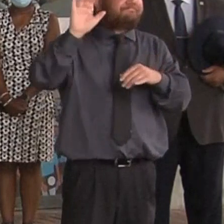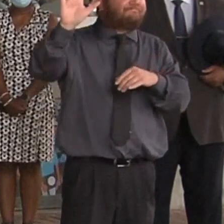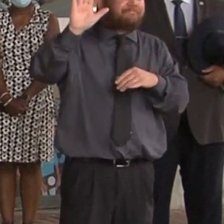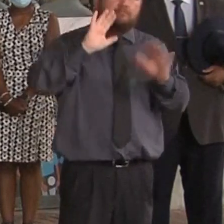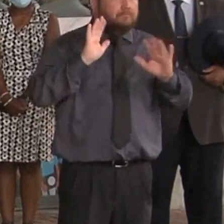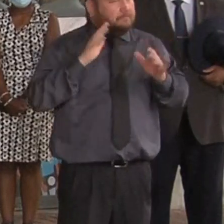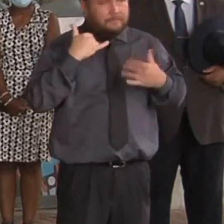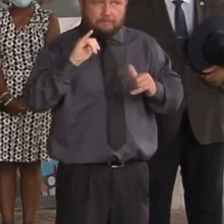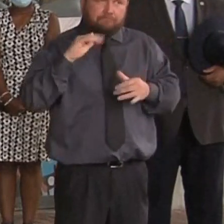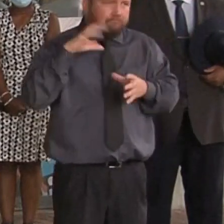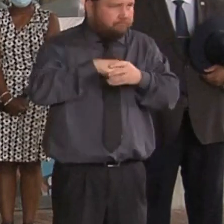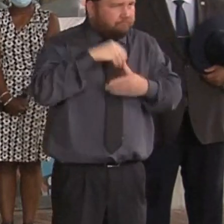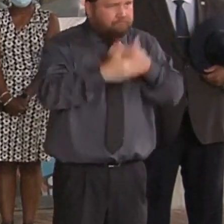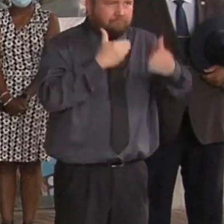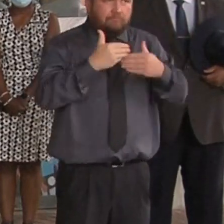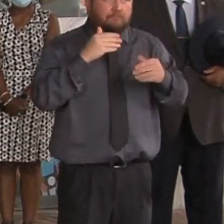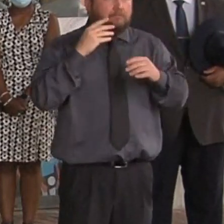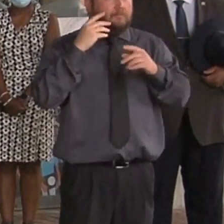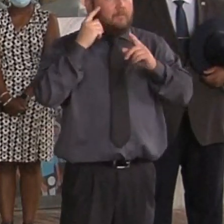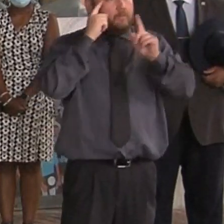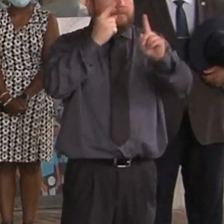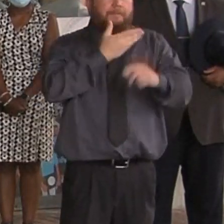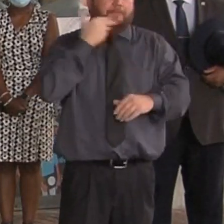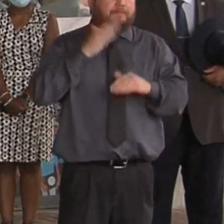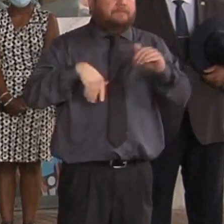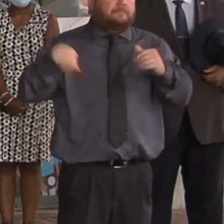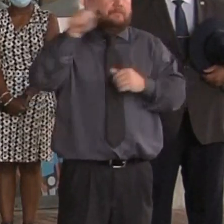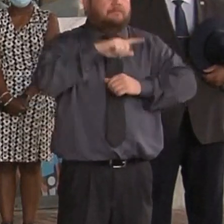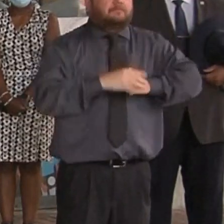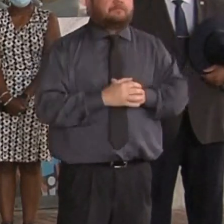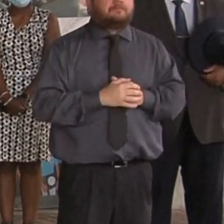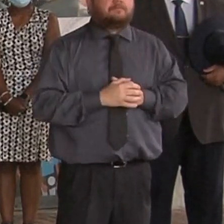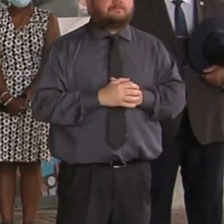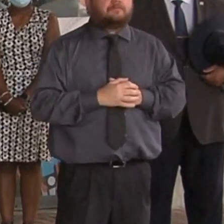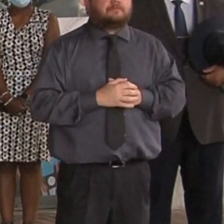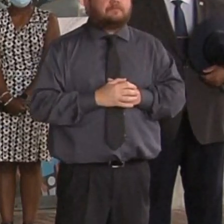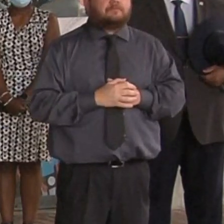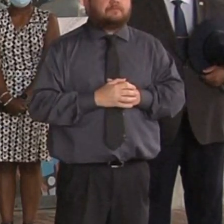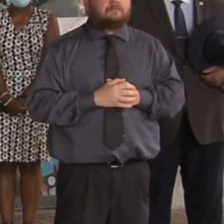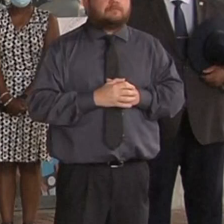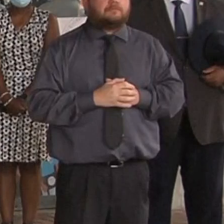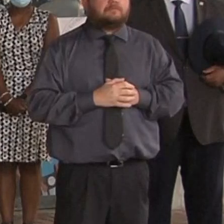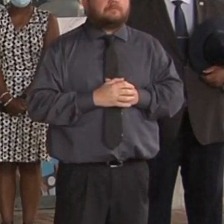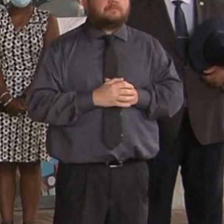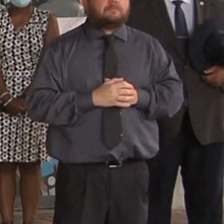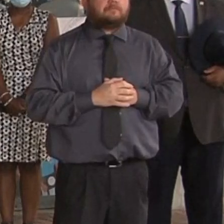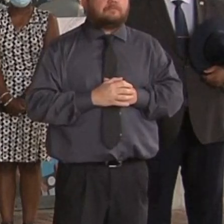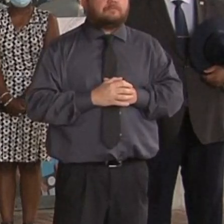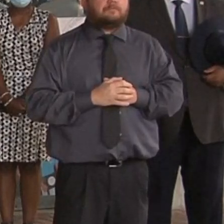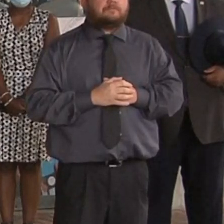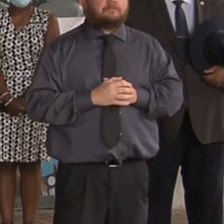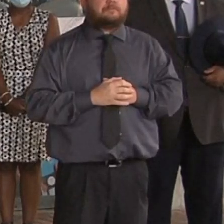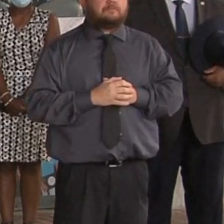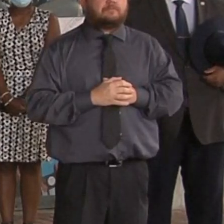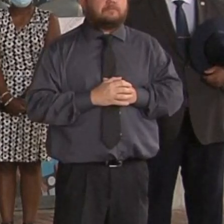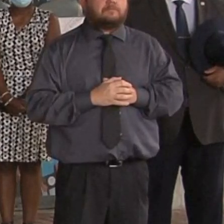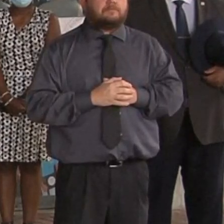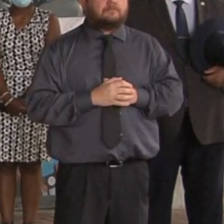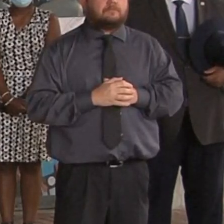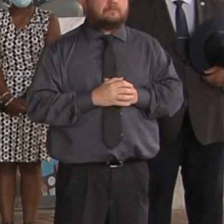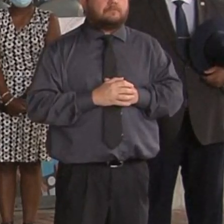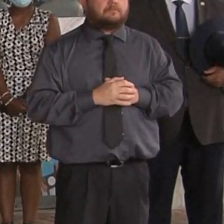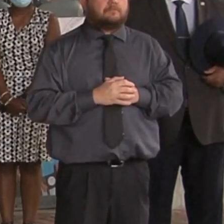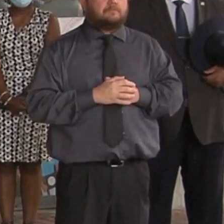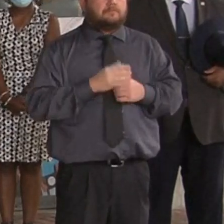we're listening and we're taking action. And that's what we need to continue to do. And I think we need to stay focused. When I say we, I'm talking about myself